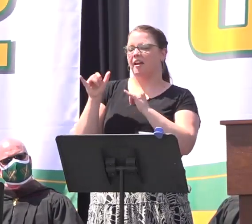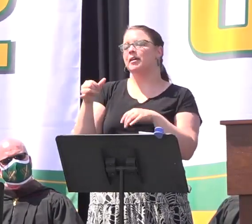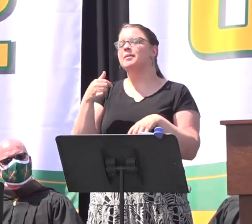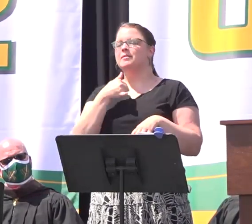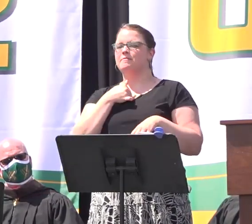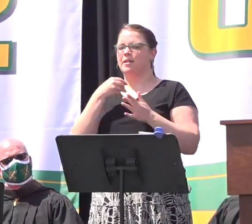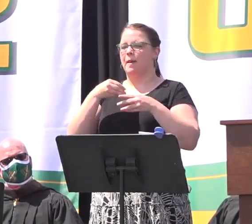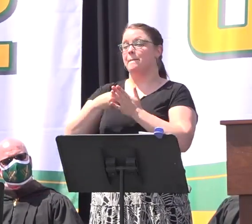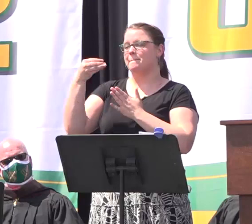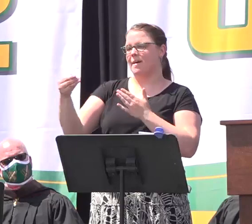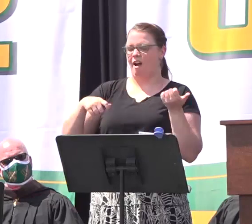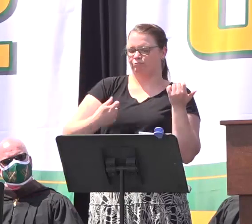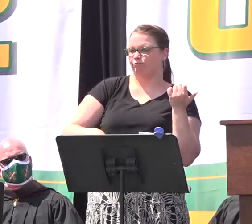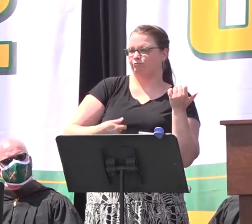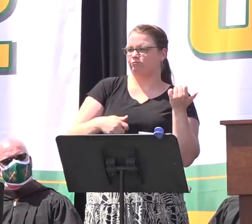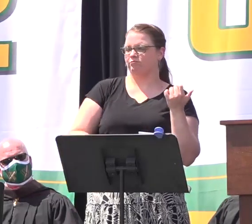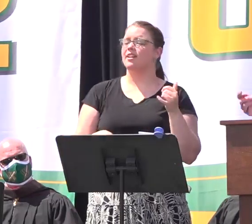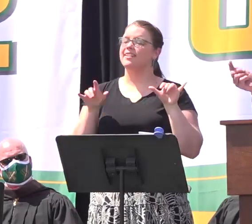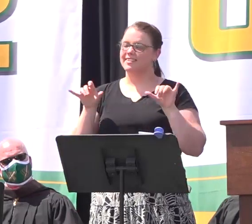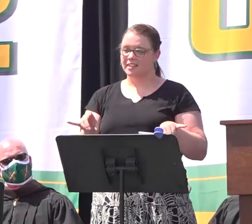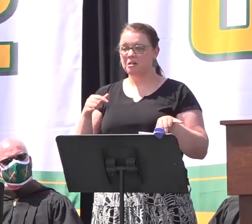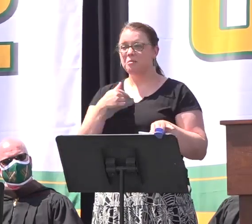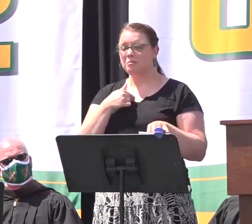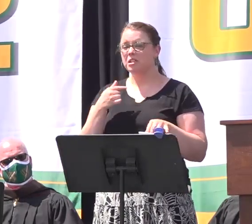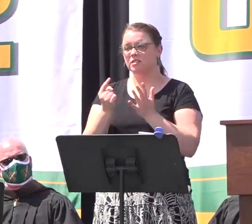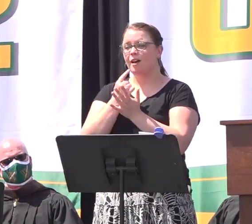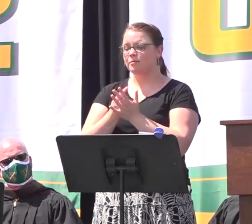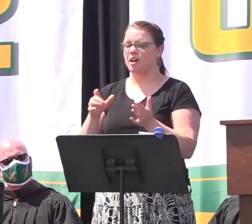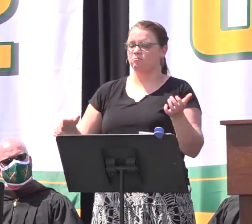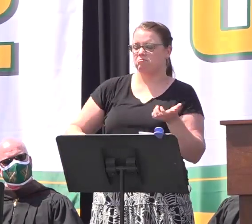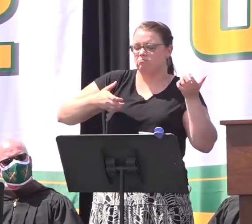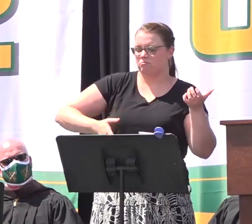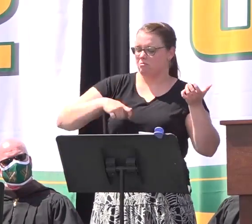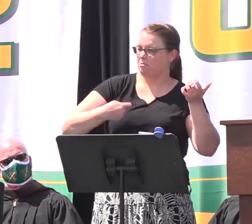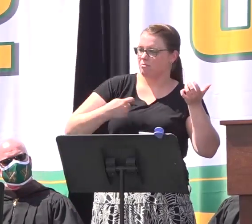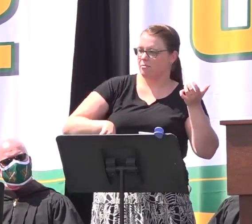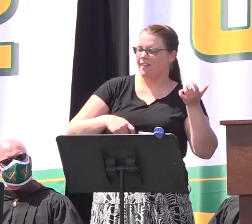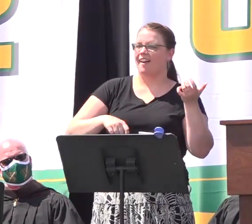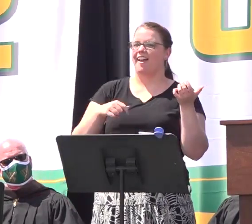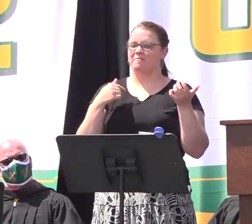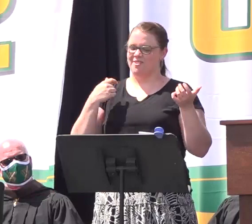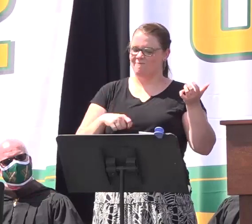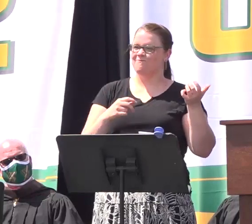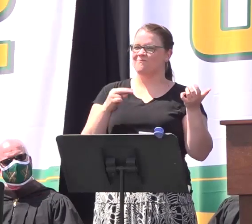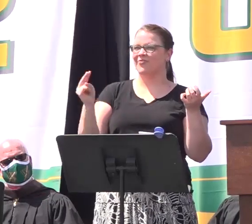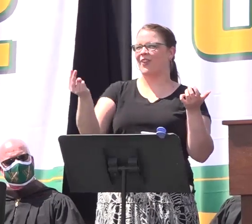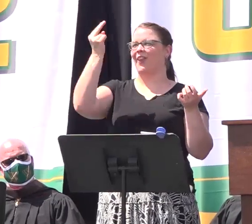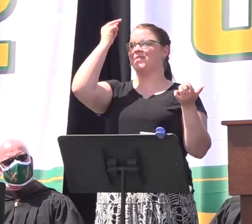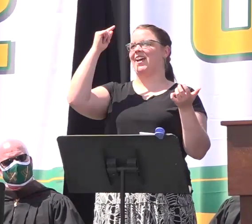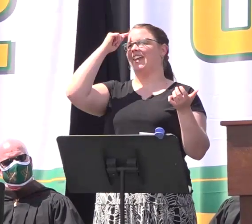now and then. Every time I pick it up, it takes me all the way back, all the way home. When I